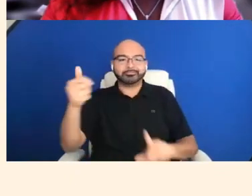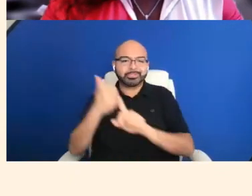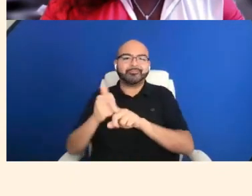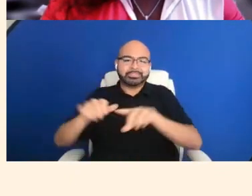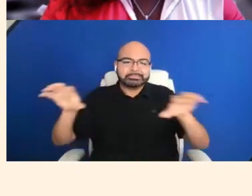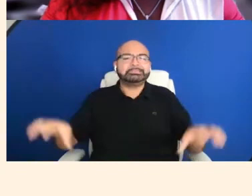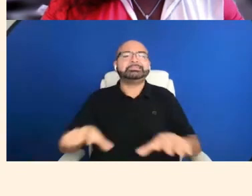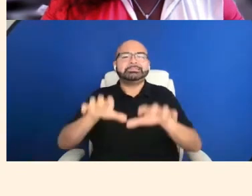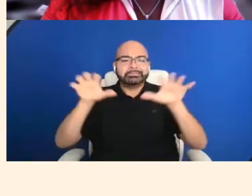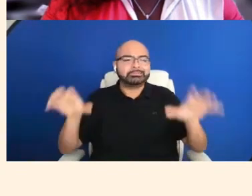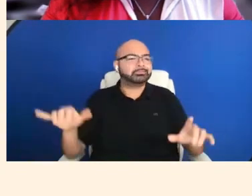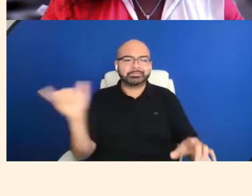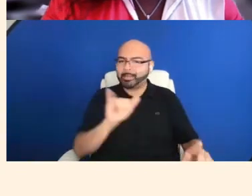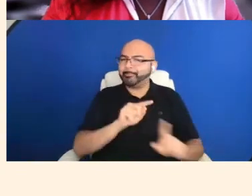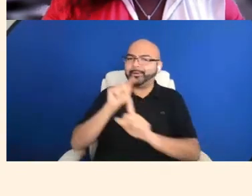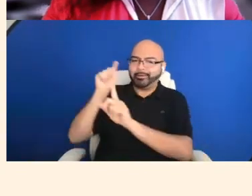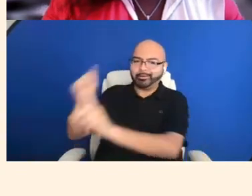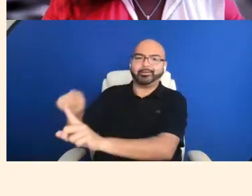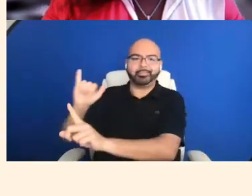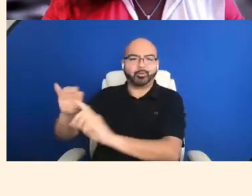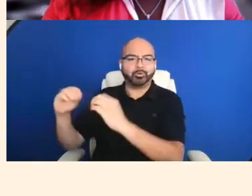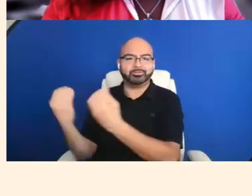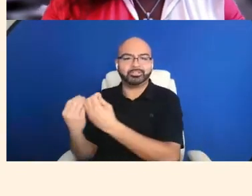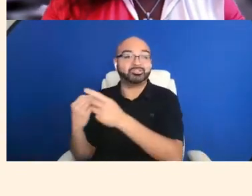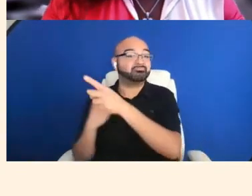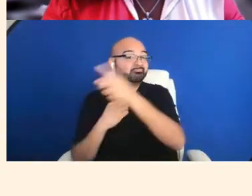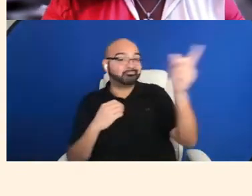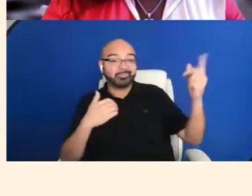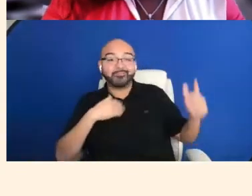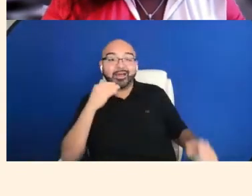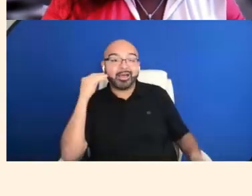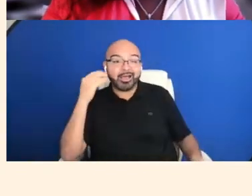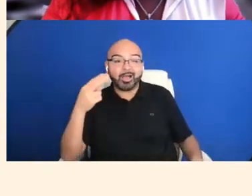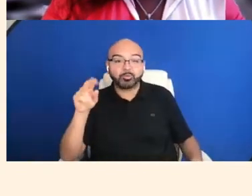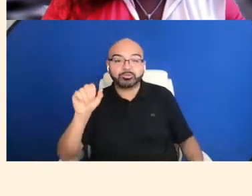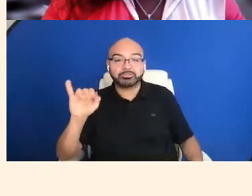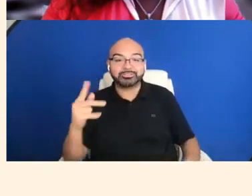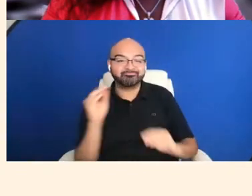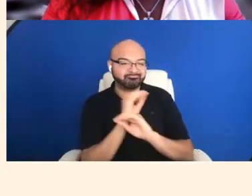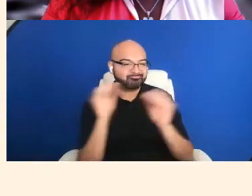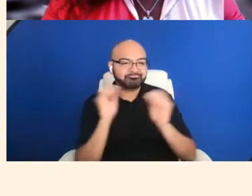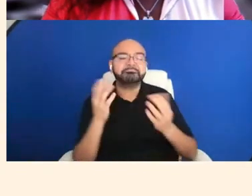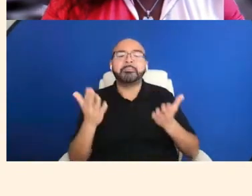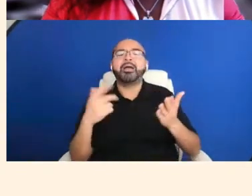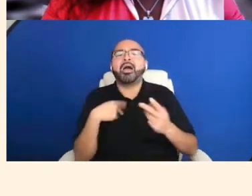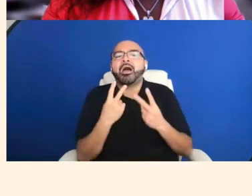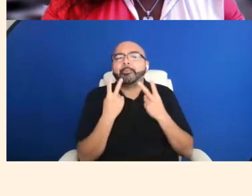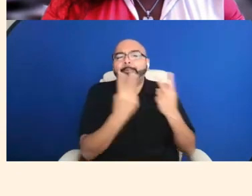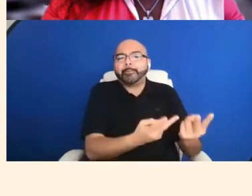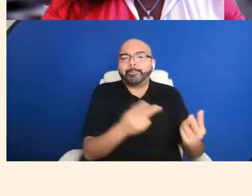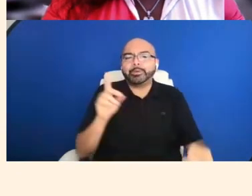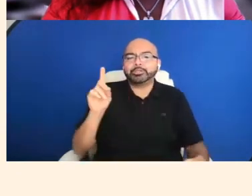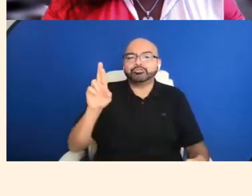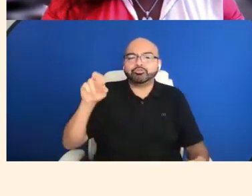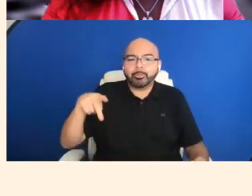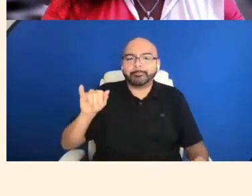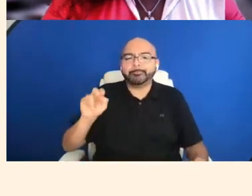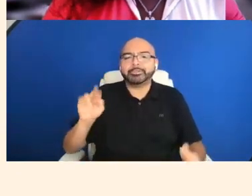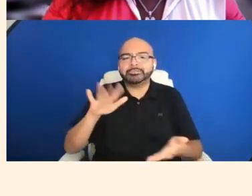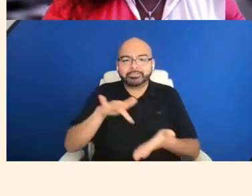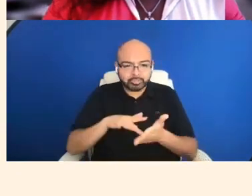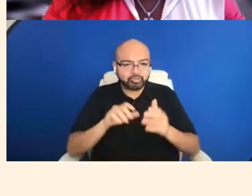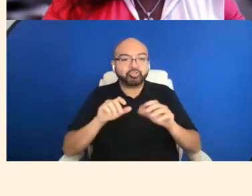this organization is currently doing. There was no housing. There might have been a drop-in center that you could go to